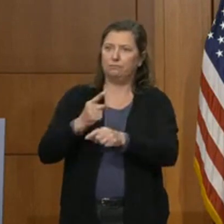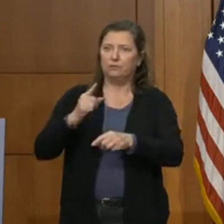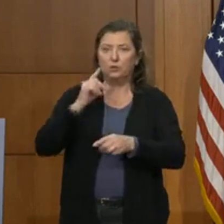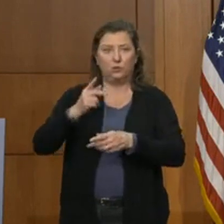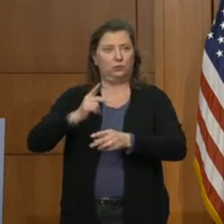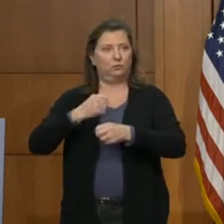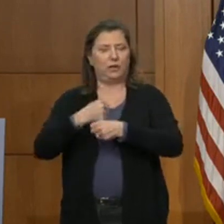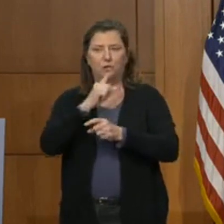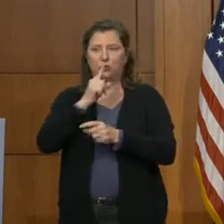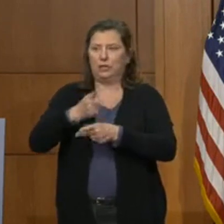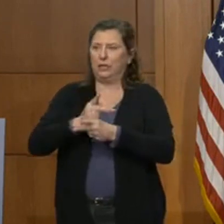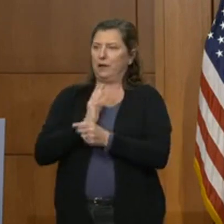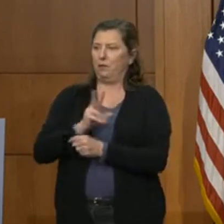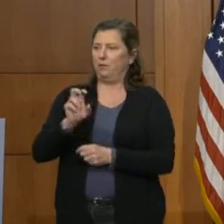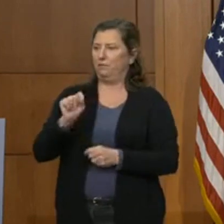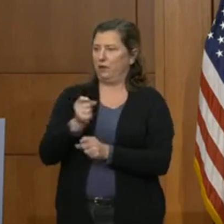question.